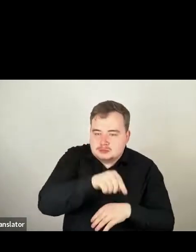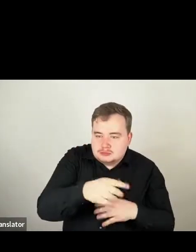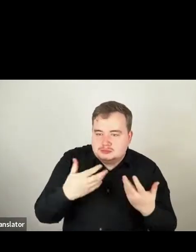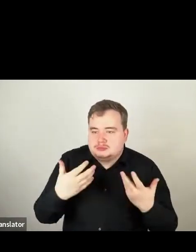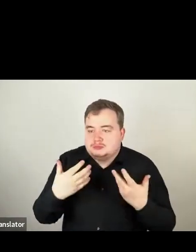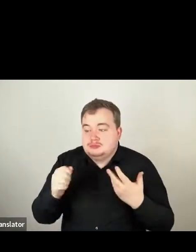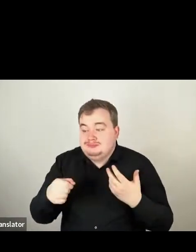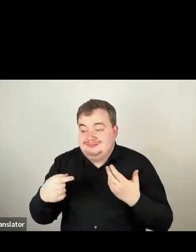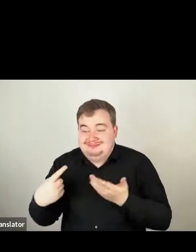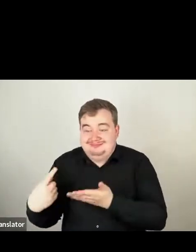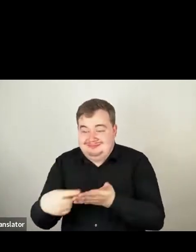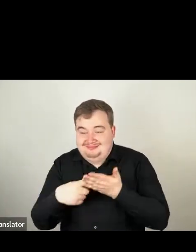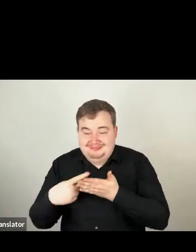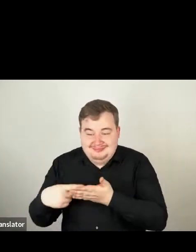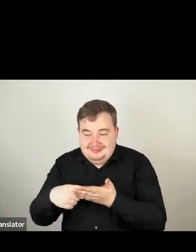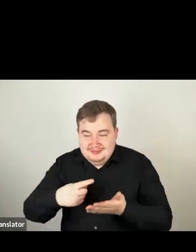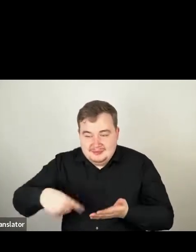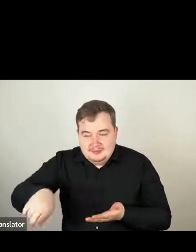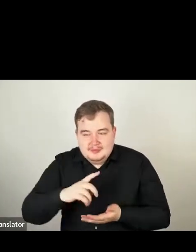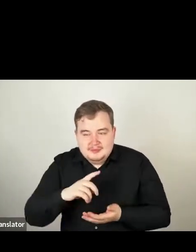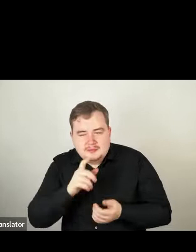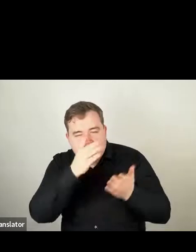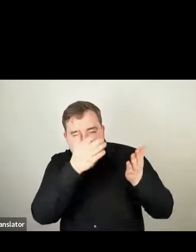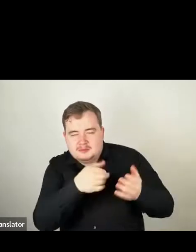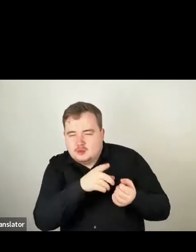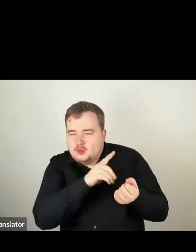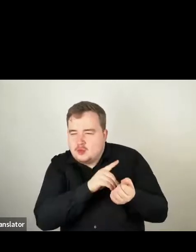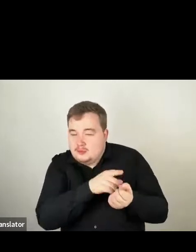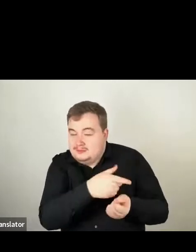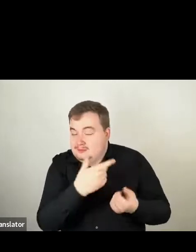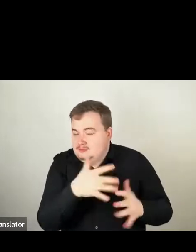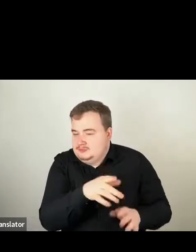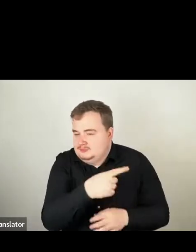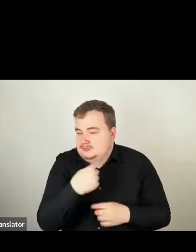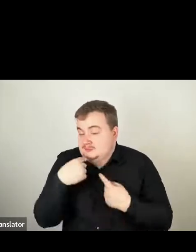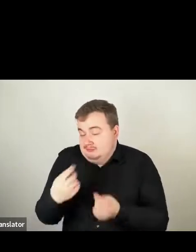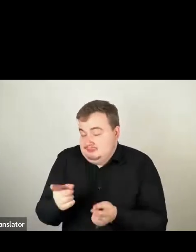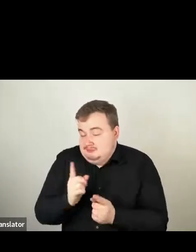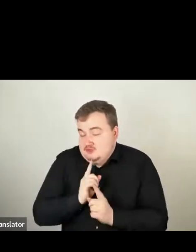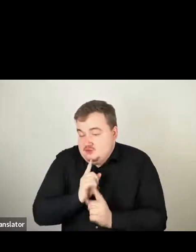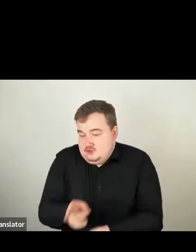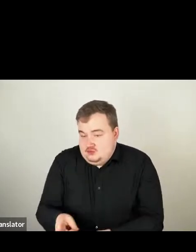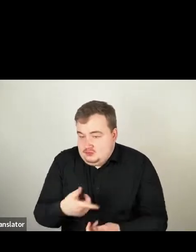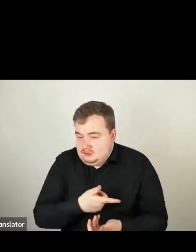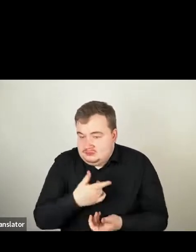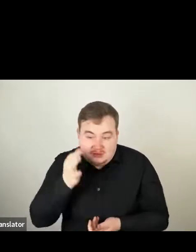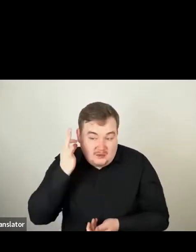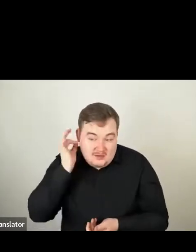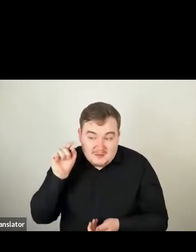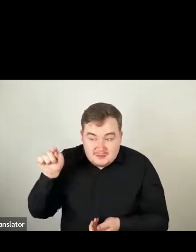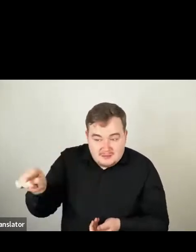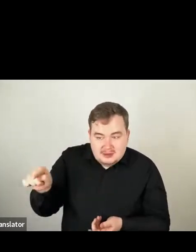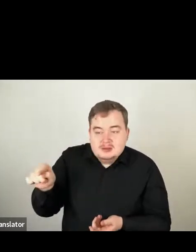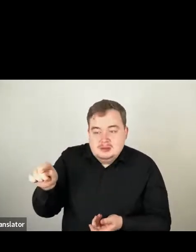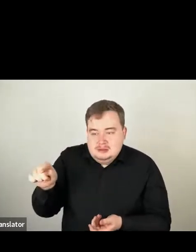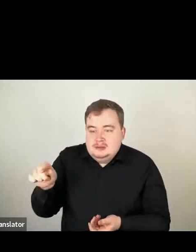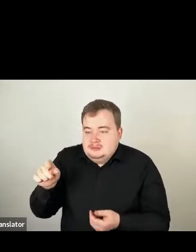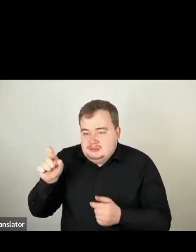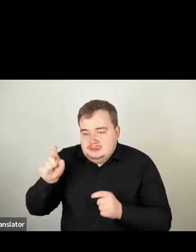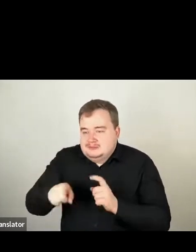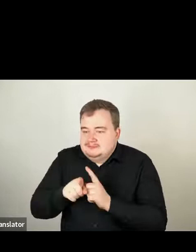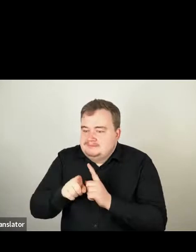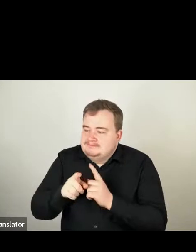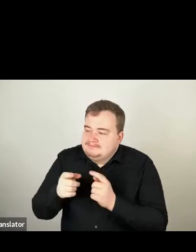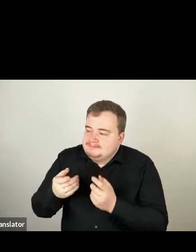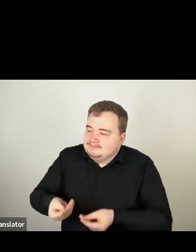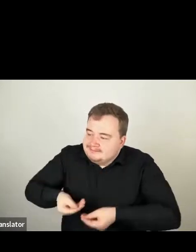on showing how this mobilization of women has been taking place and how the women been